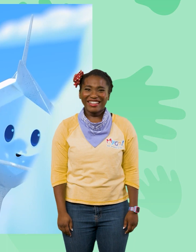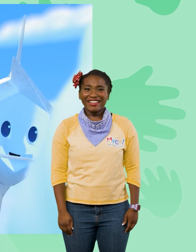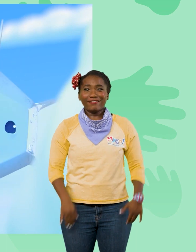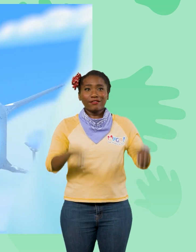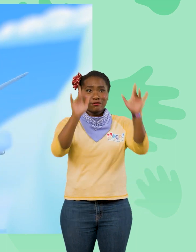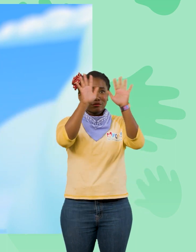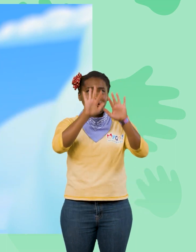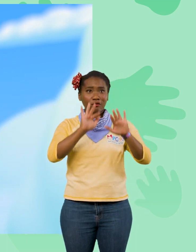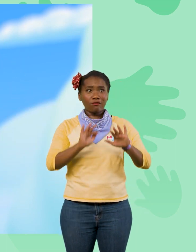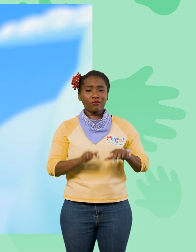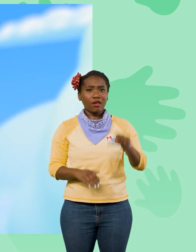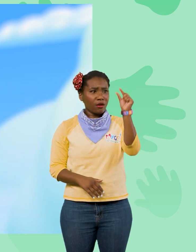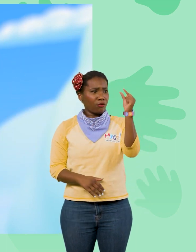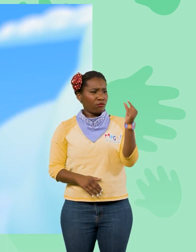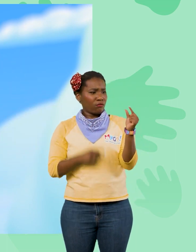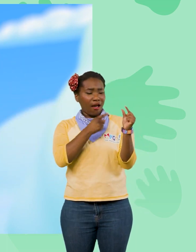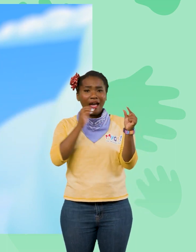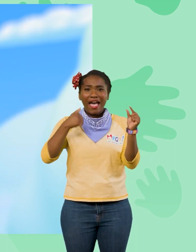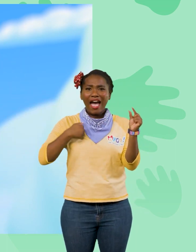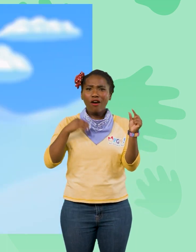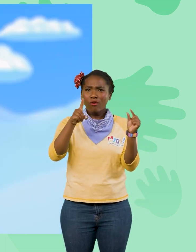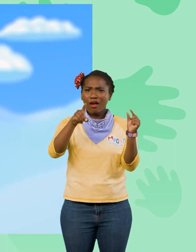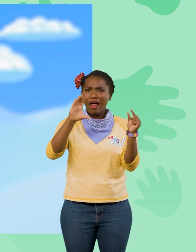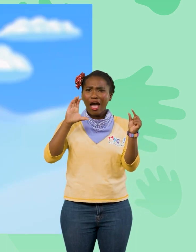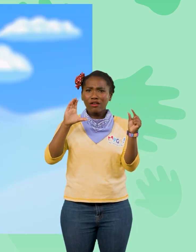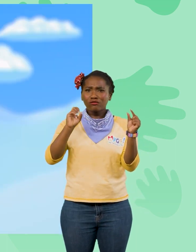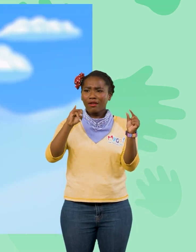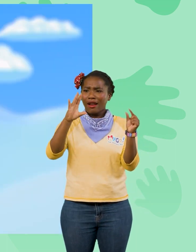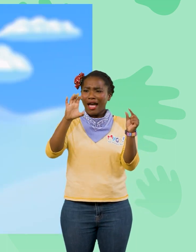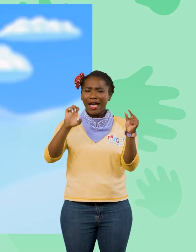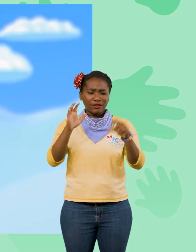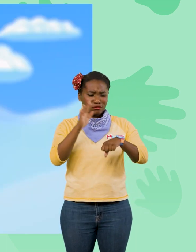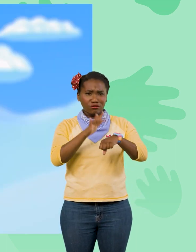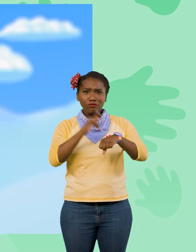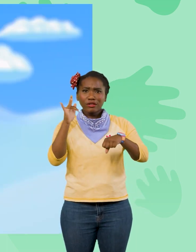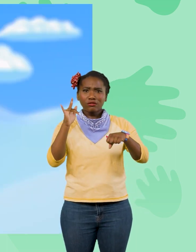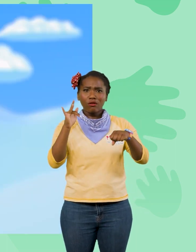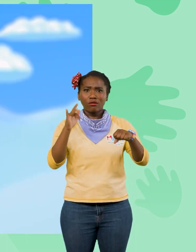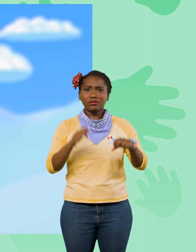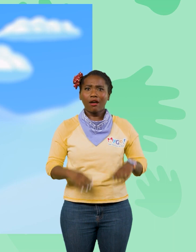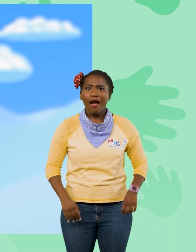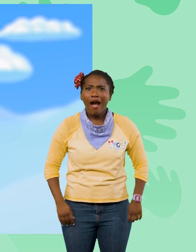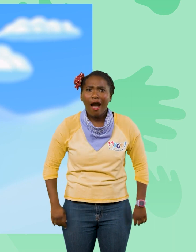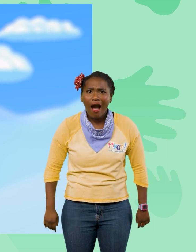One snowflake can contain as many as 100 ice crystals!